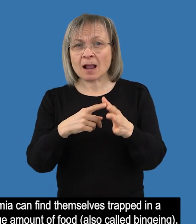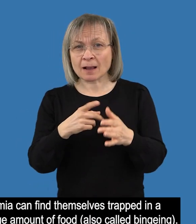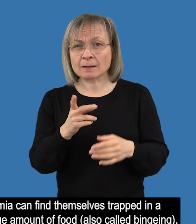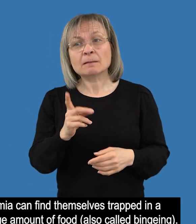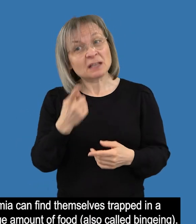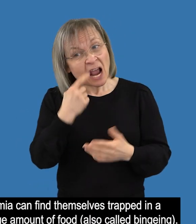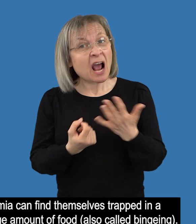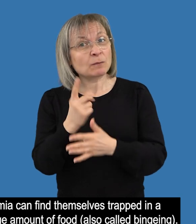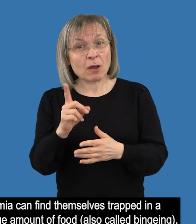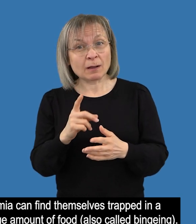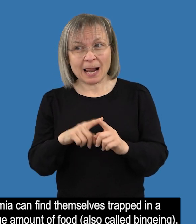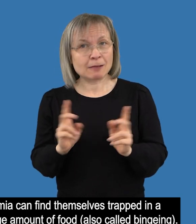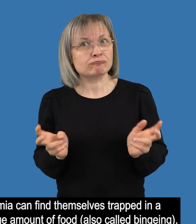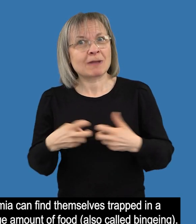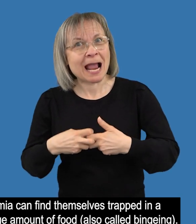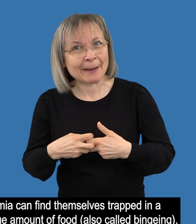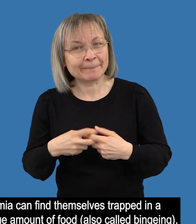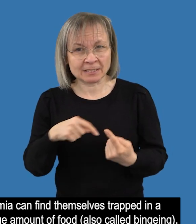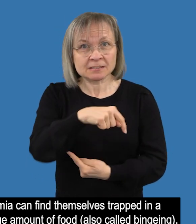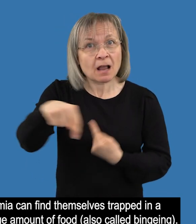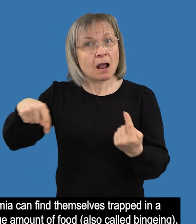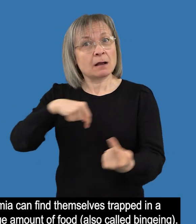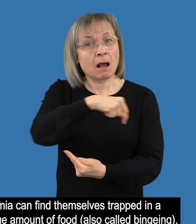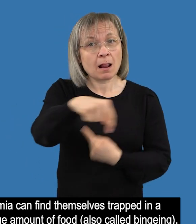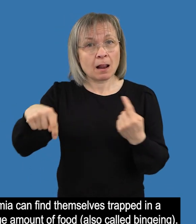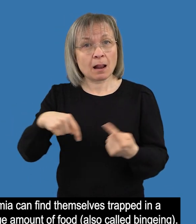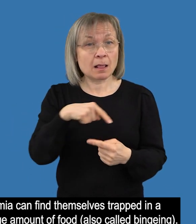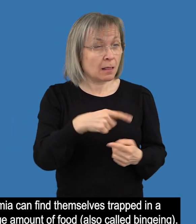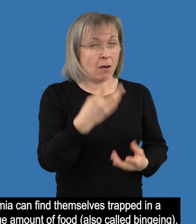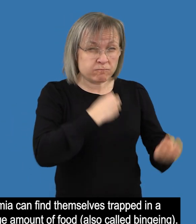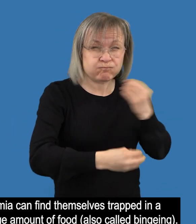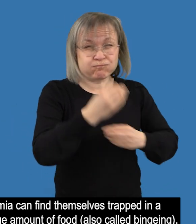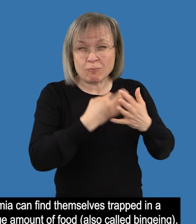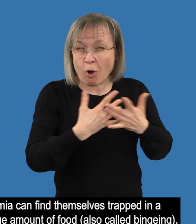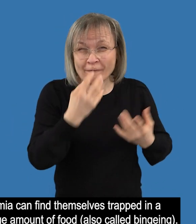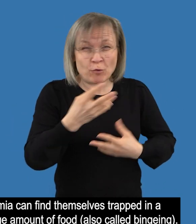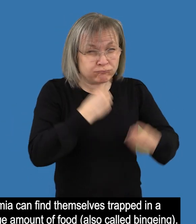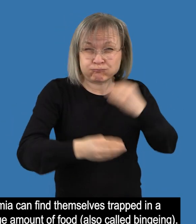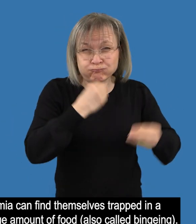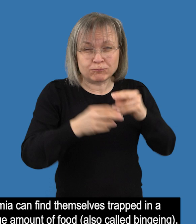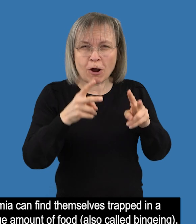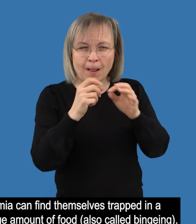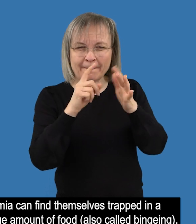People with bulimia can find themselves trapped in a cycle of eating a large amount of food, also called